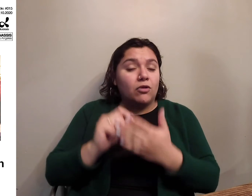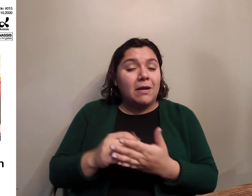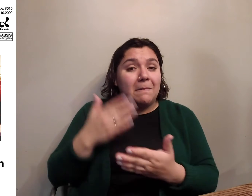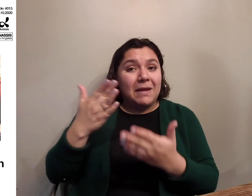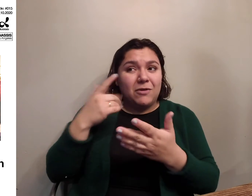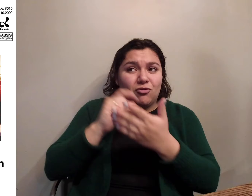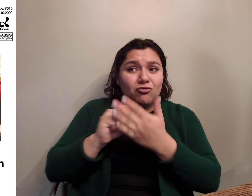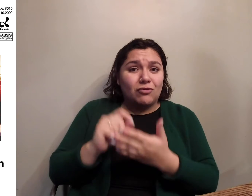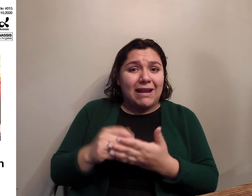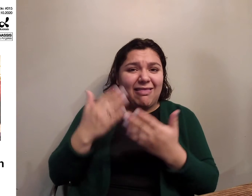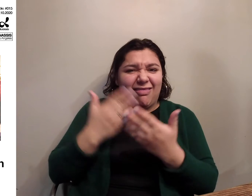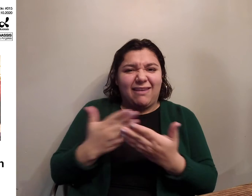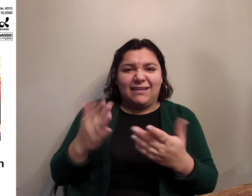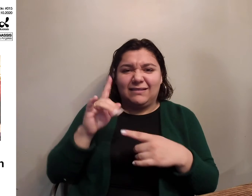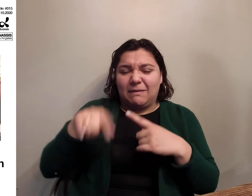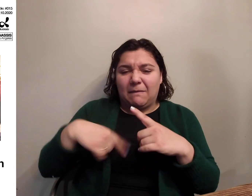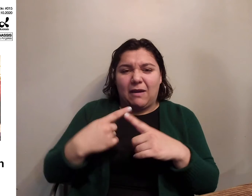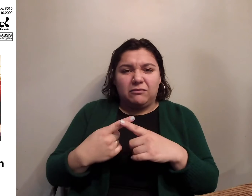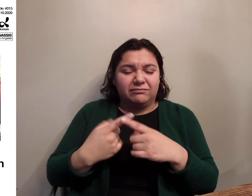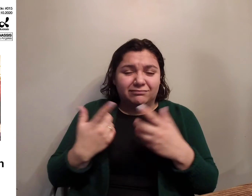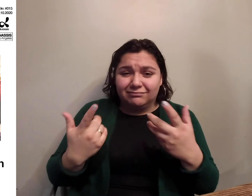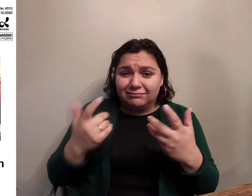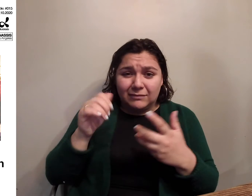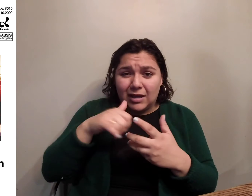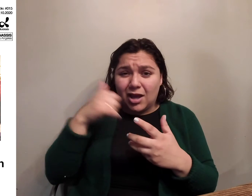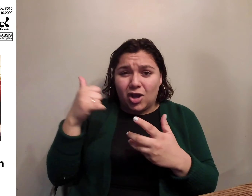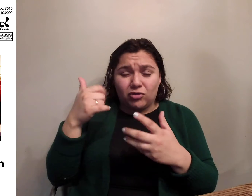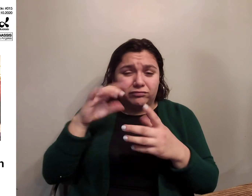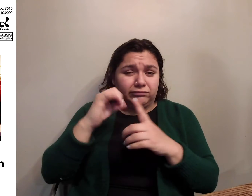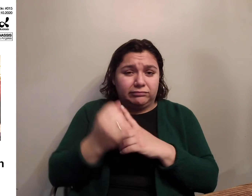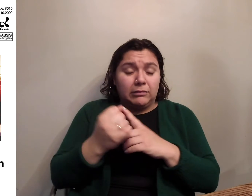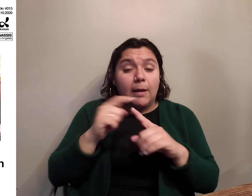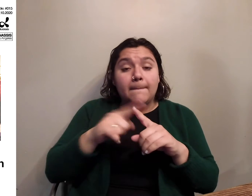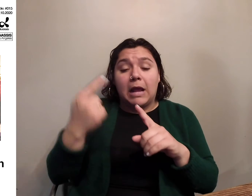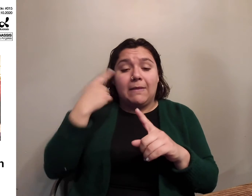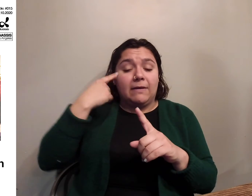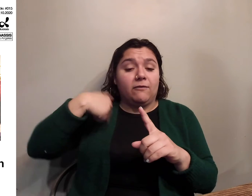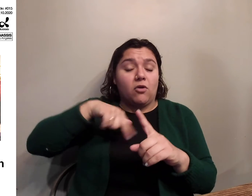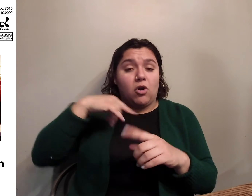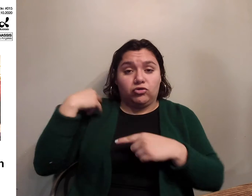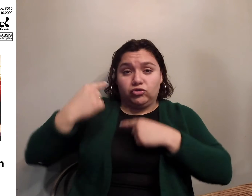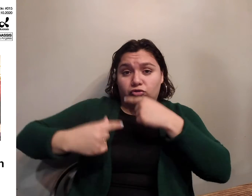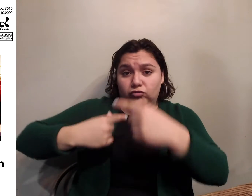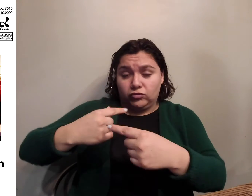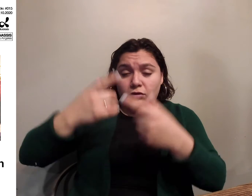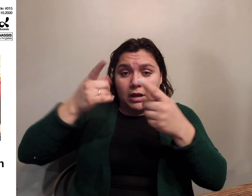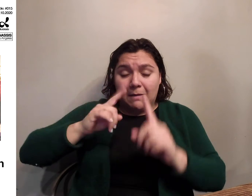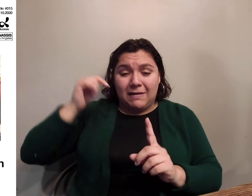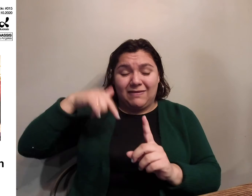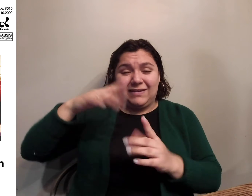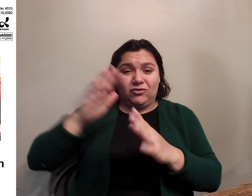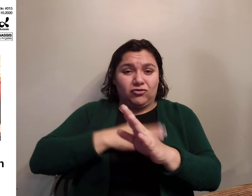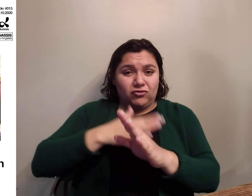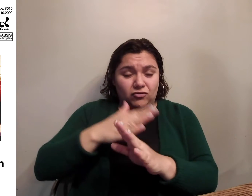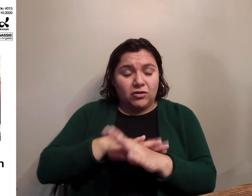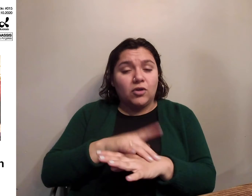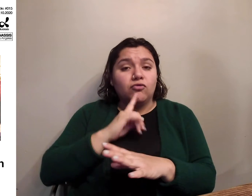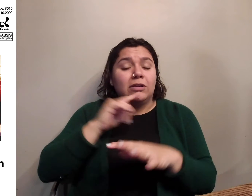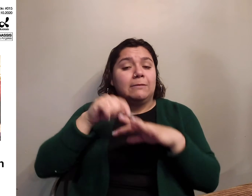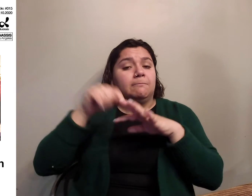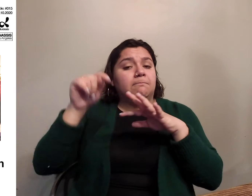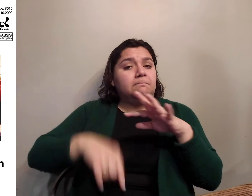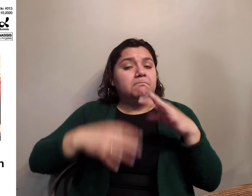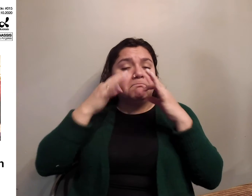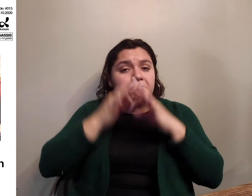to this. I think for our generation, that song is deeply